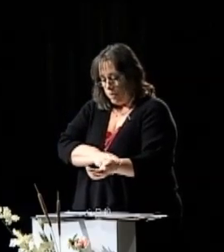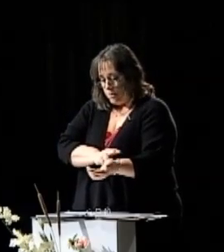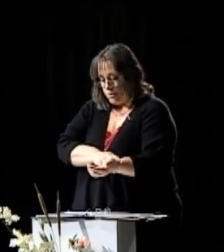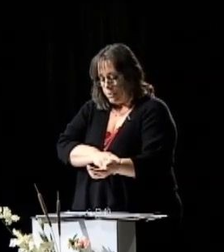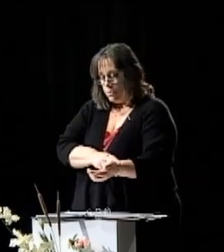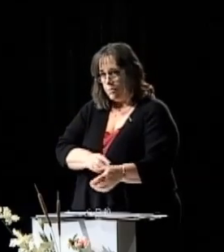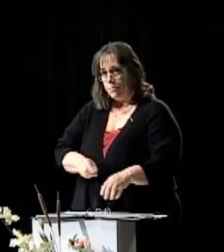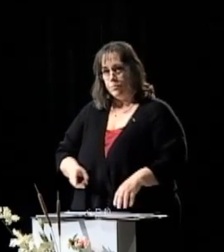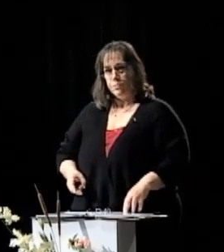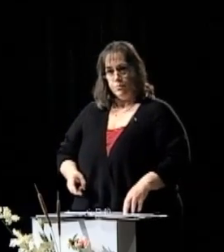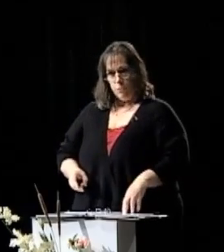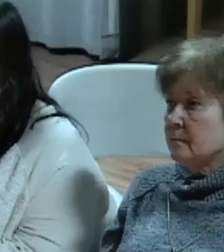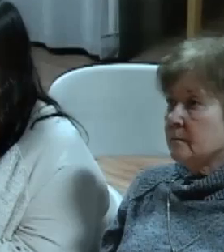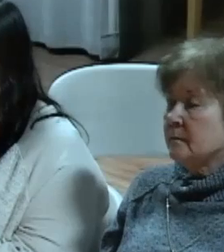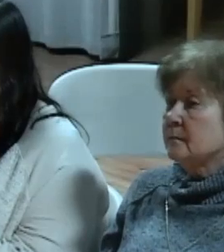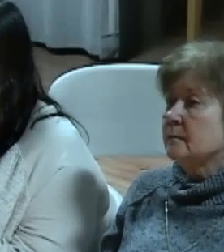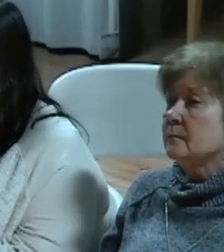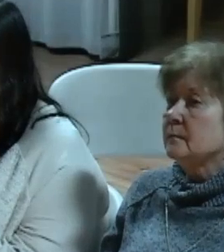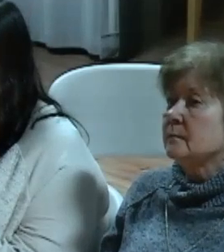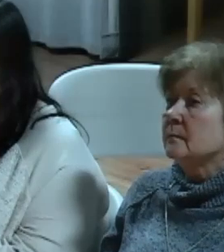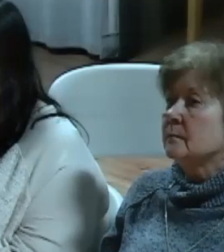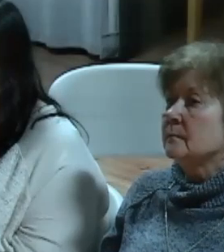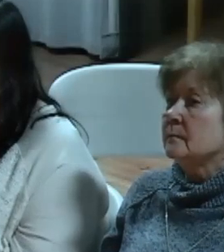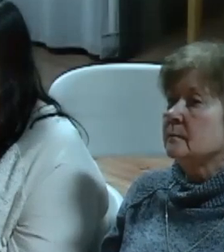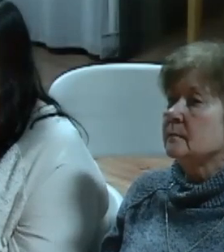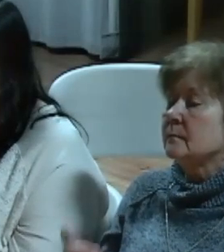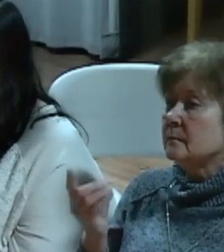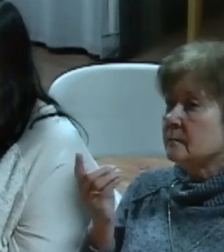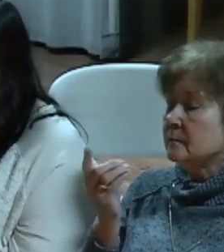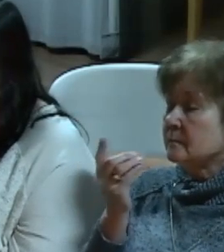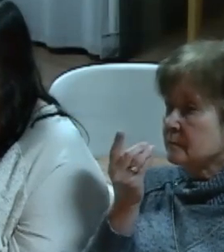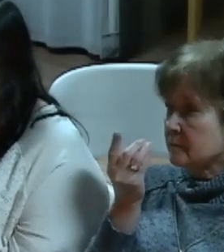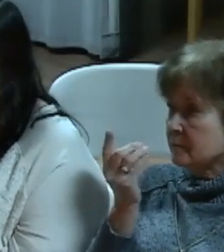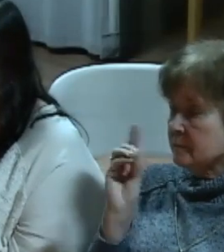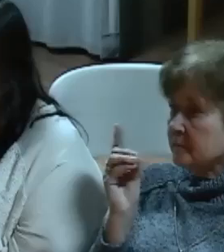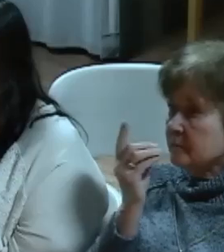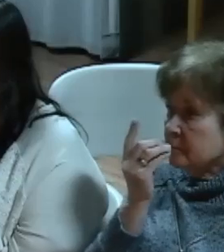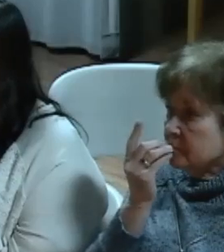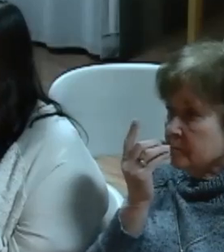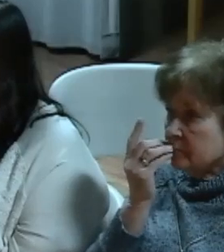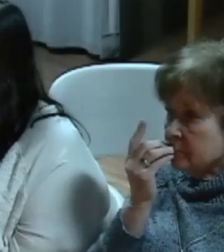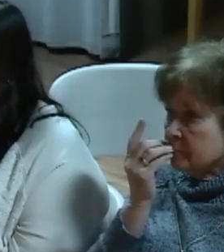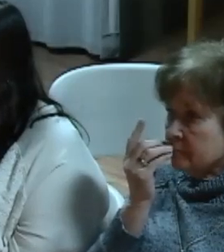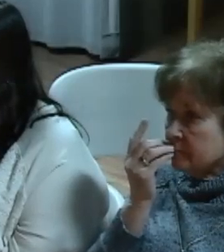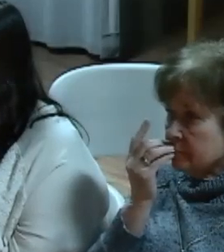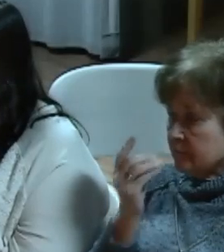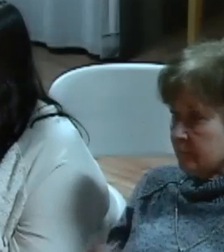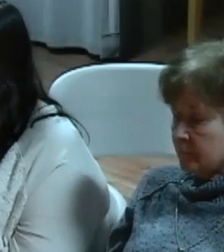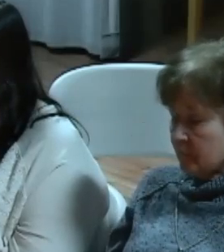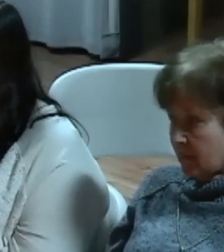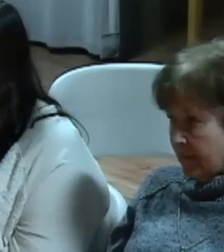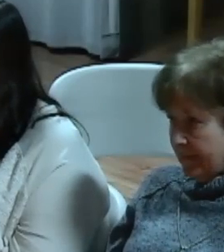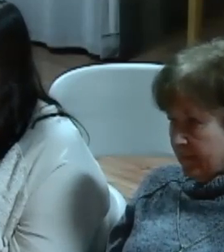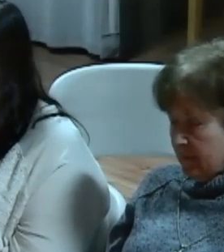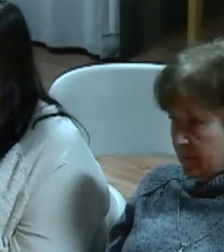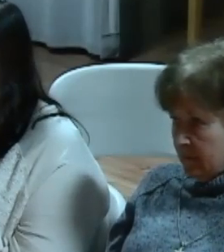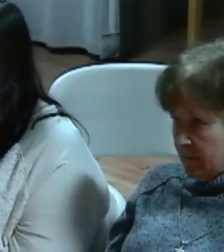pulse. Good. A dentist is your D, tapping at your teeth. A